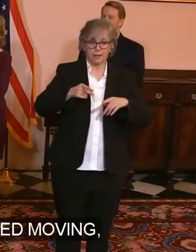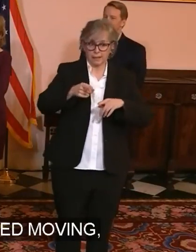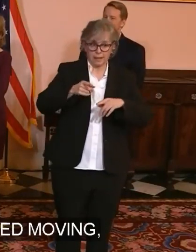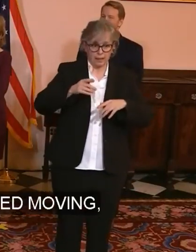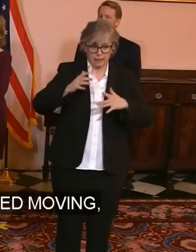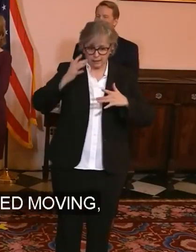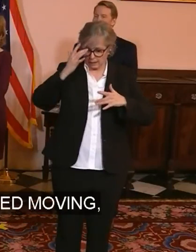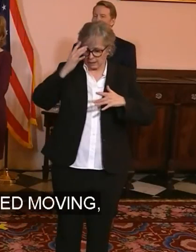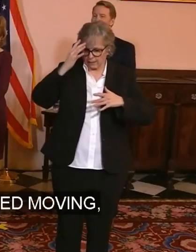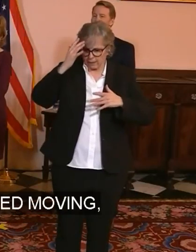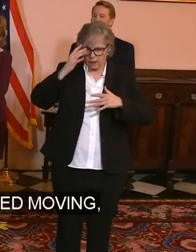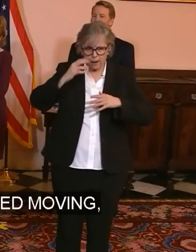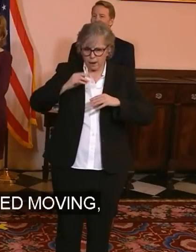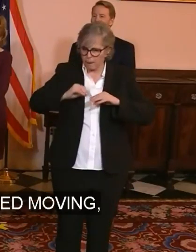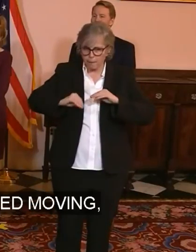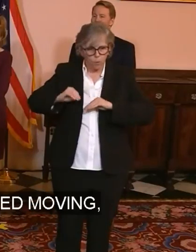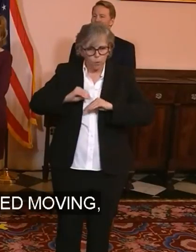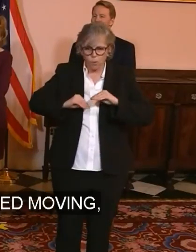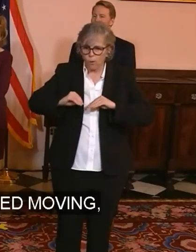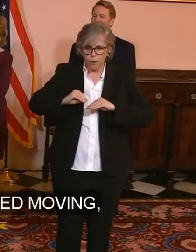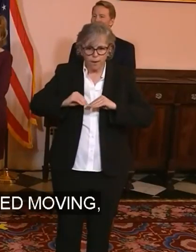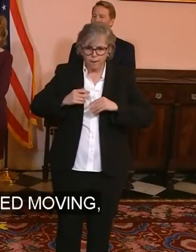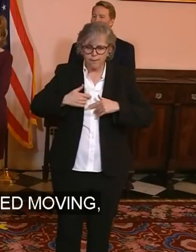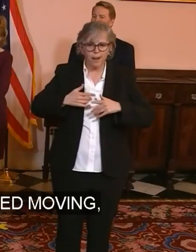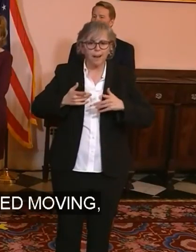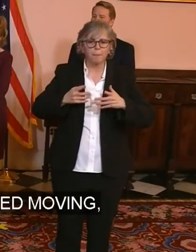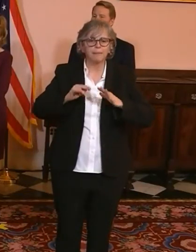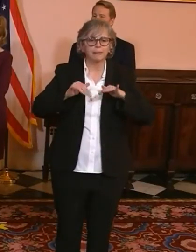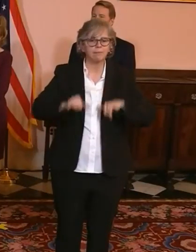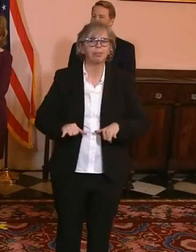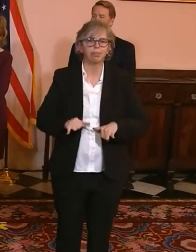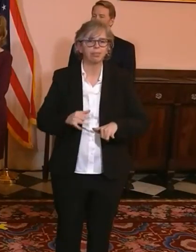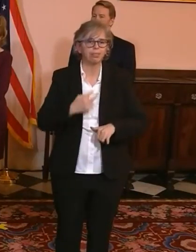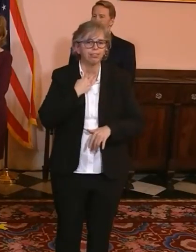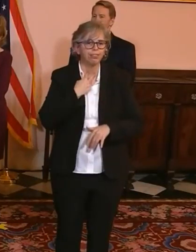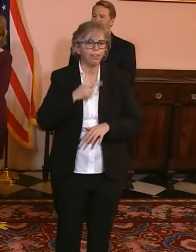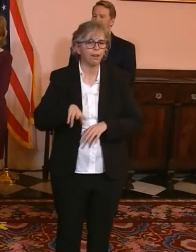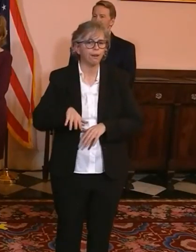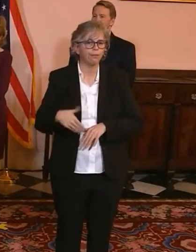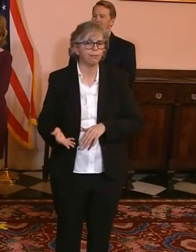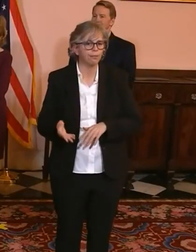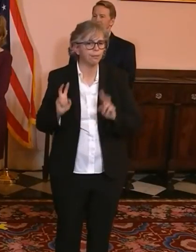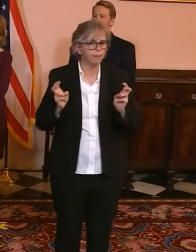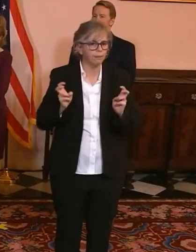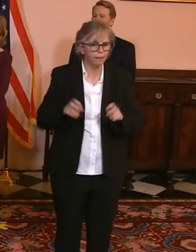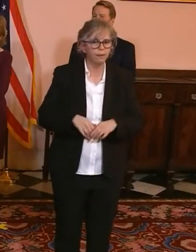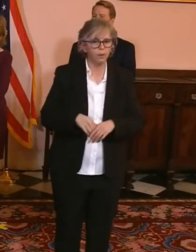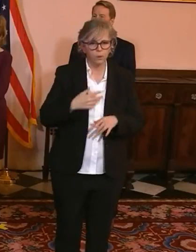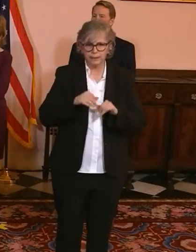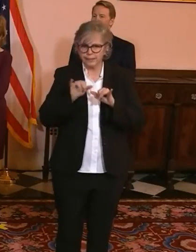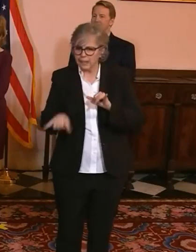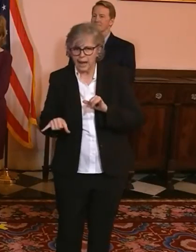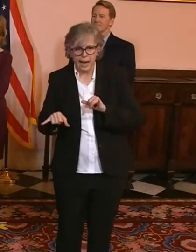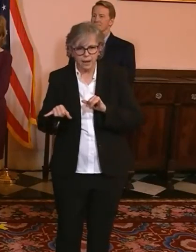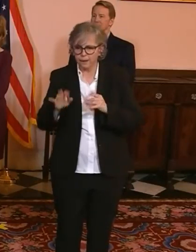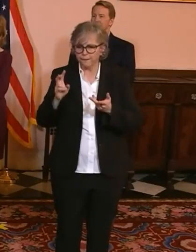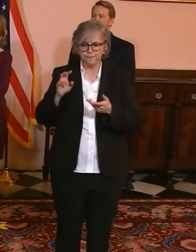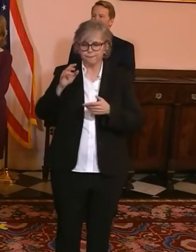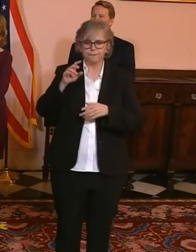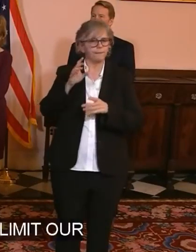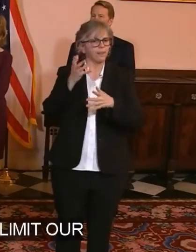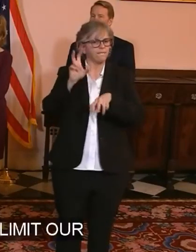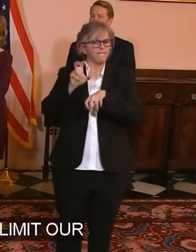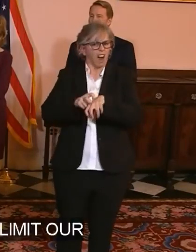else. So each one of us must do all we can to limit our exposure. And we must